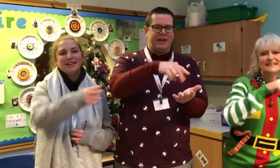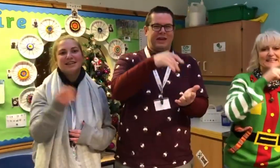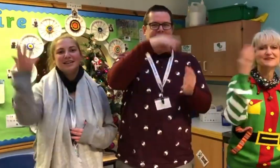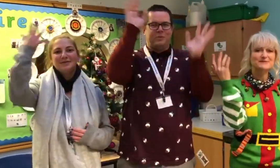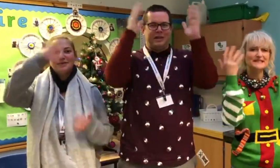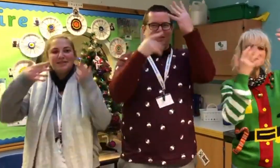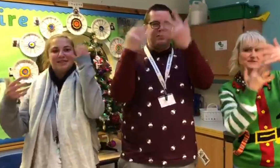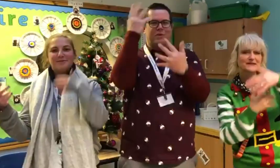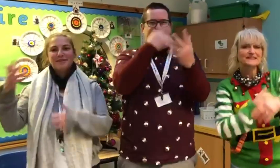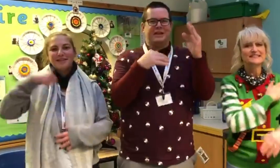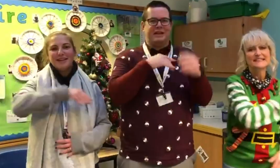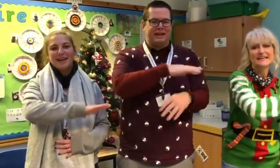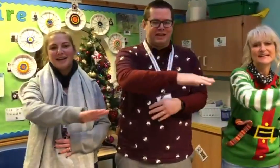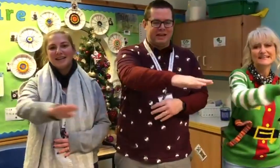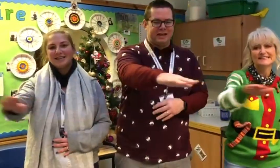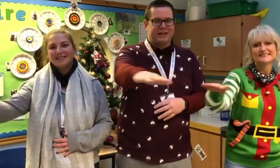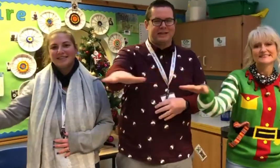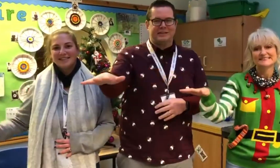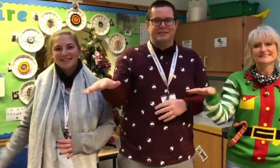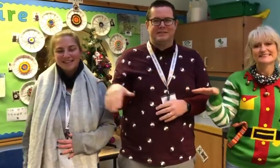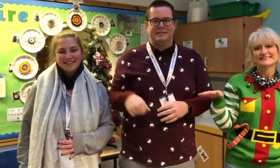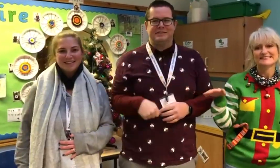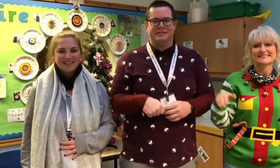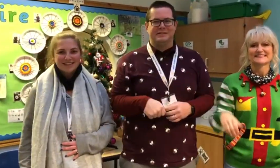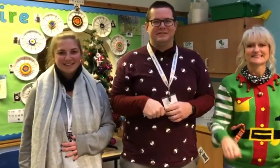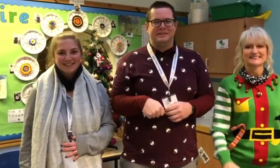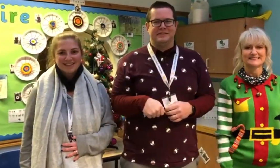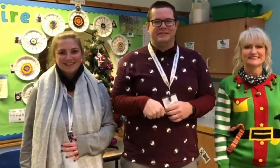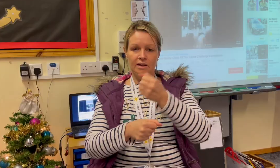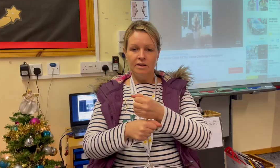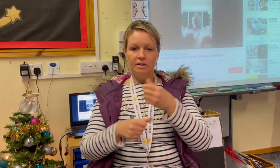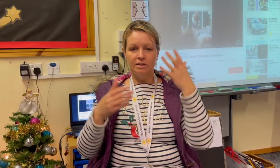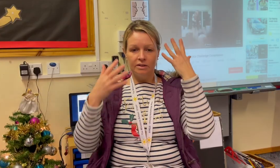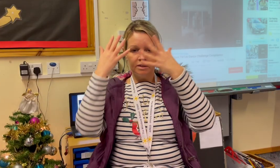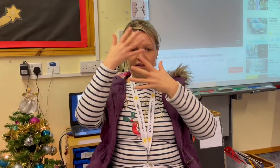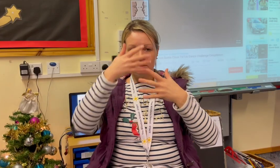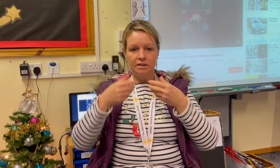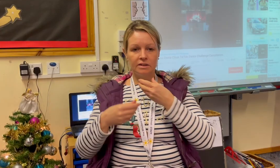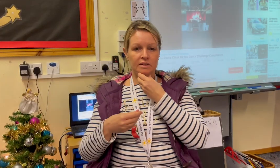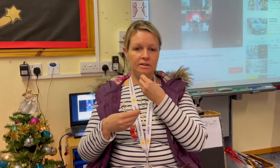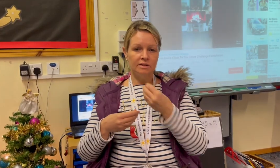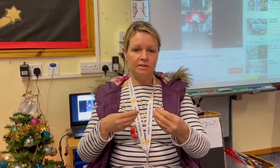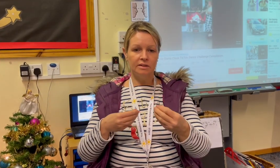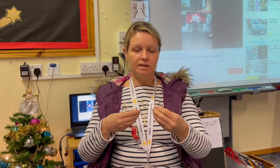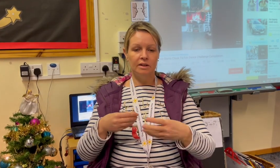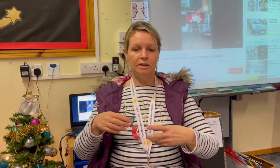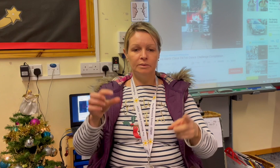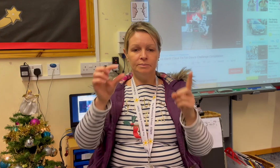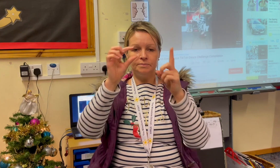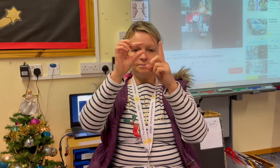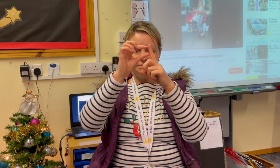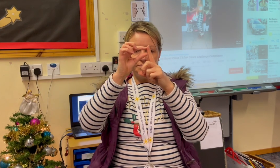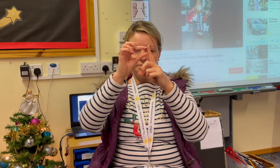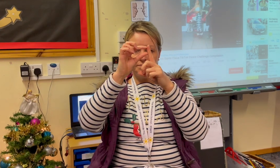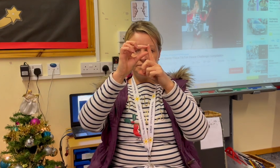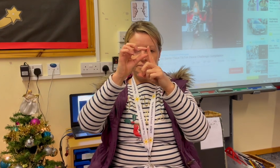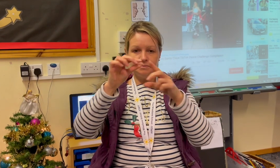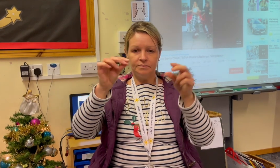in a winter wonderland. In the meadow we can build a snowman and pretend that he